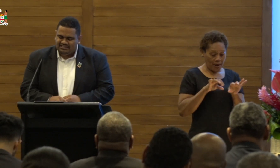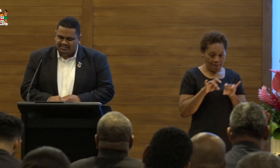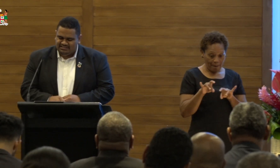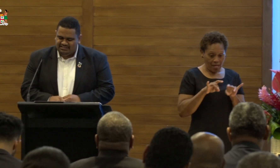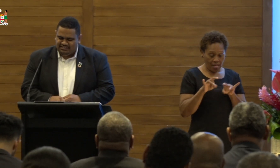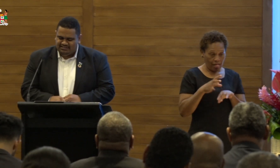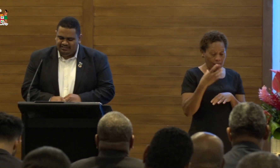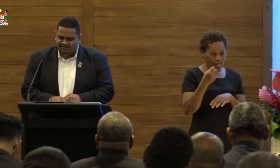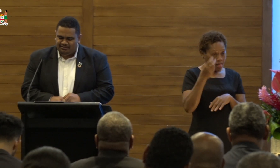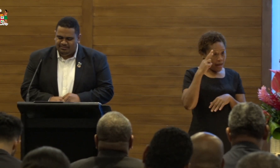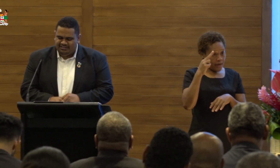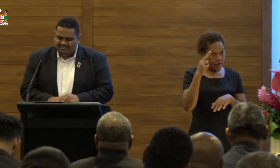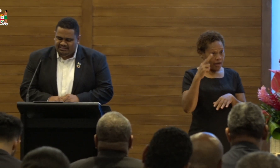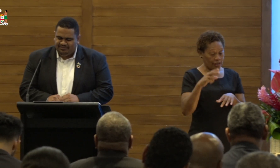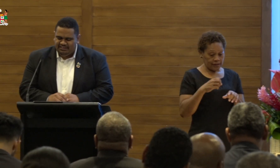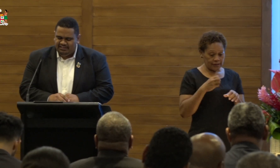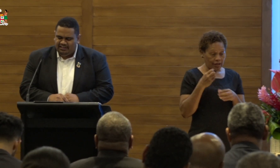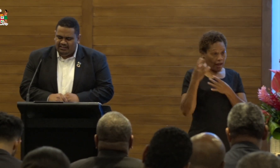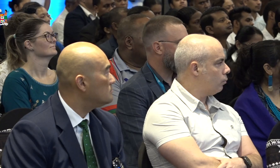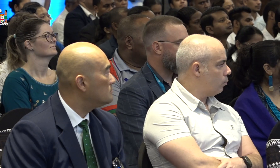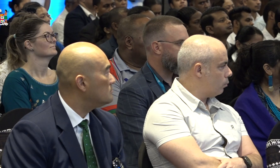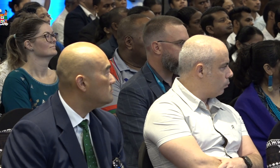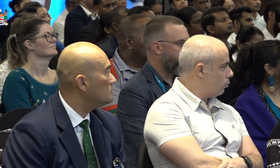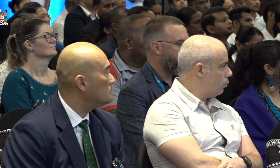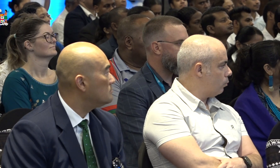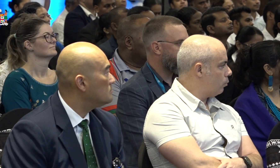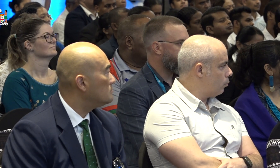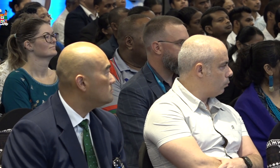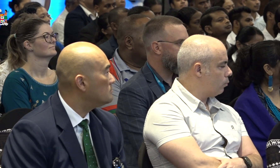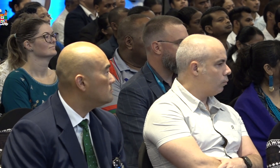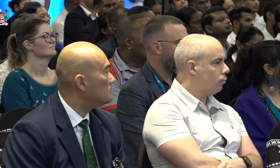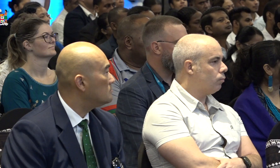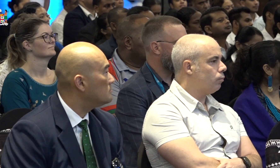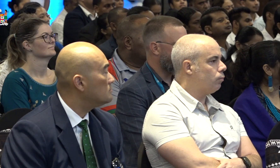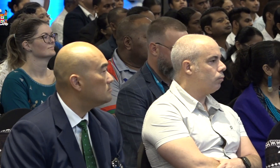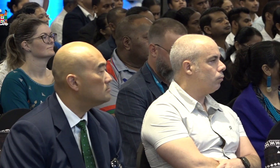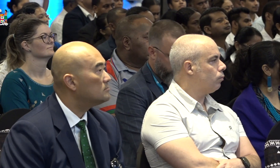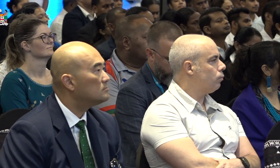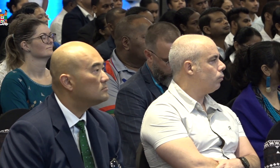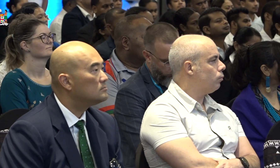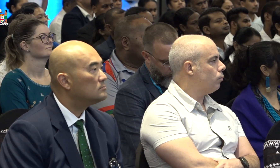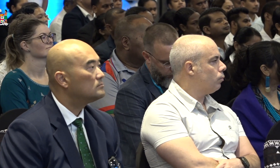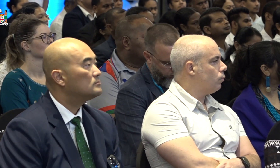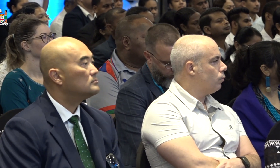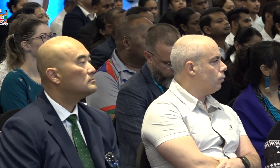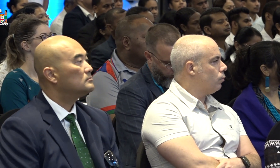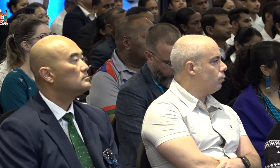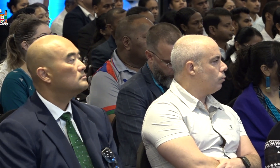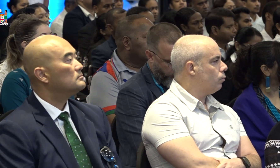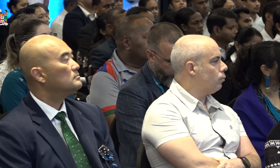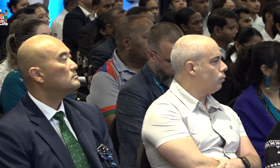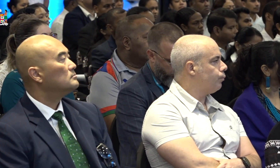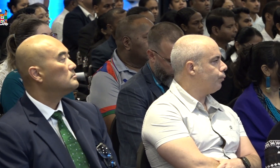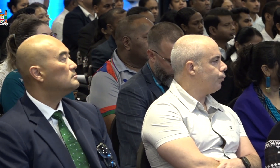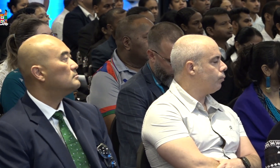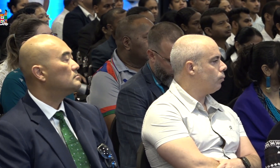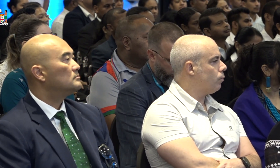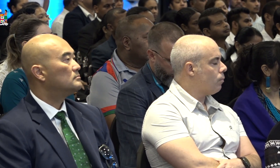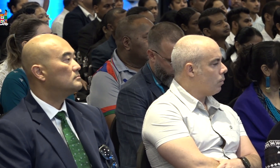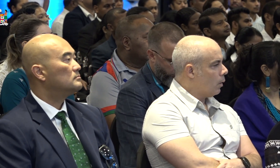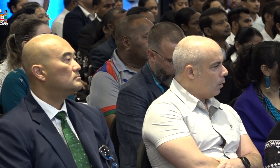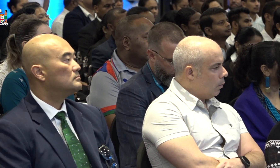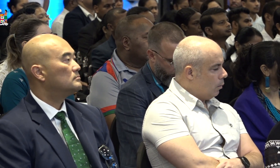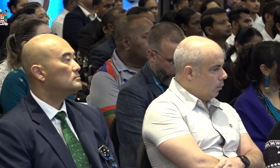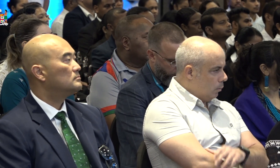Development and Statistics, the Honorable Sitiveni Lingamamanda-Rambuka, to deliver the keynote address and to officially launch